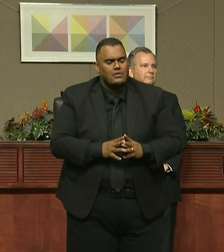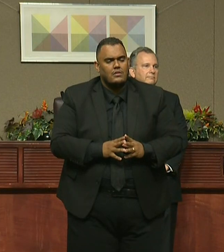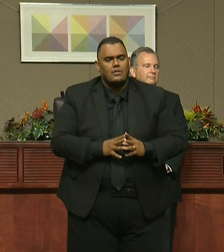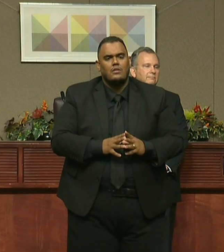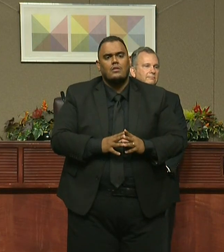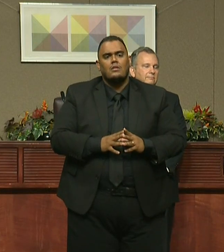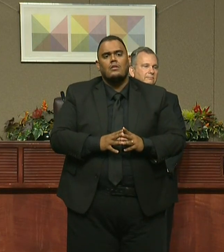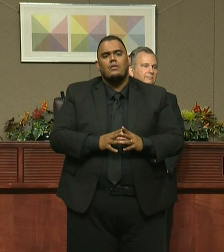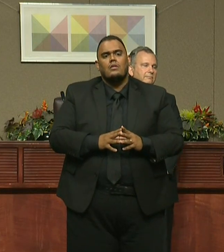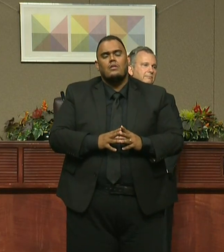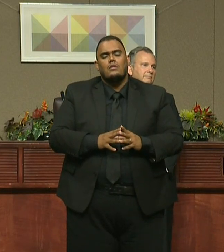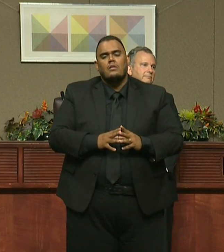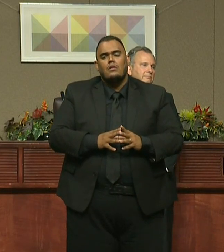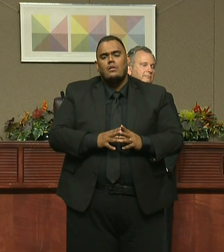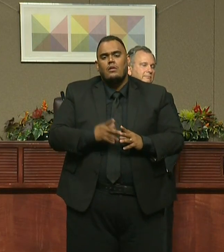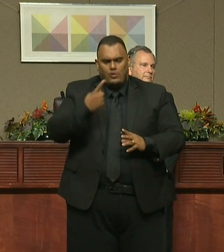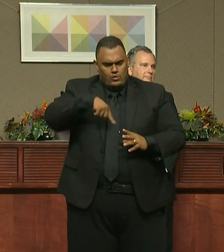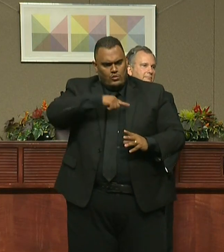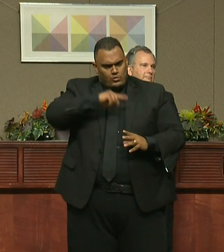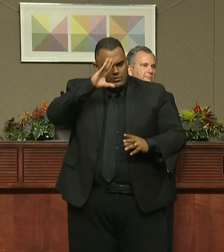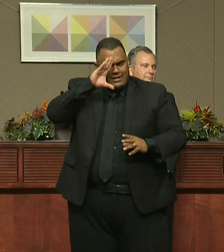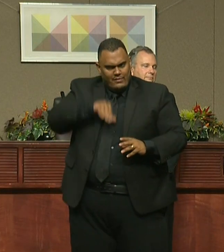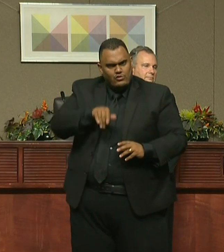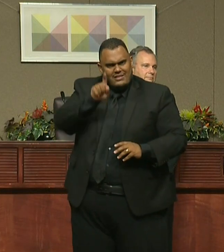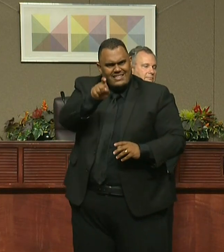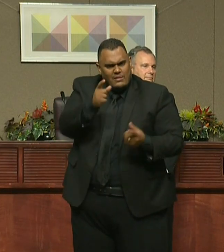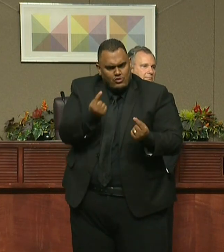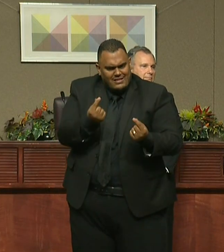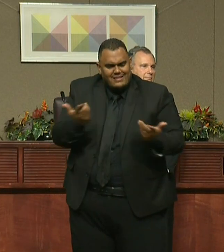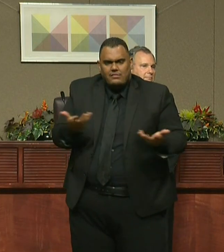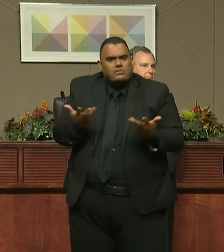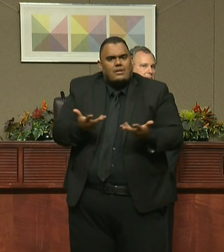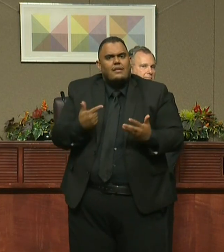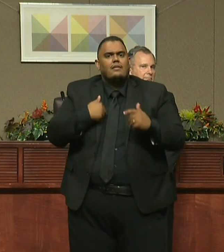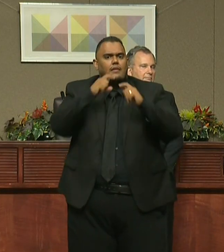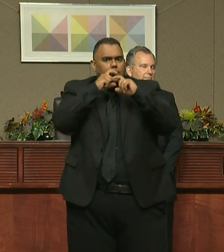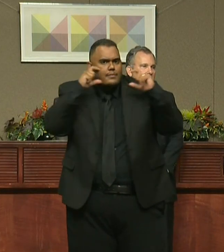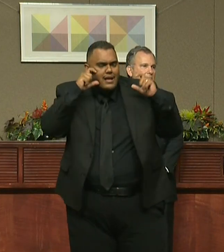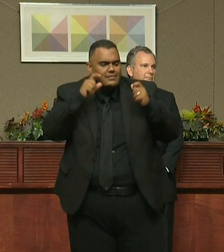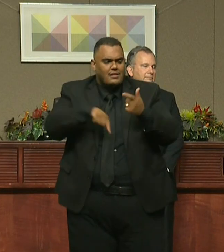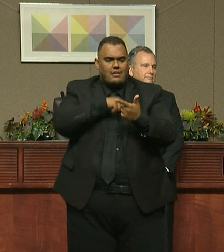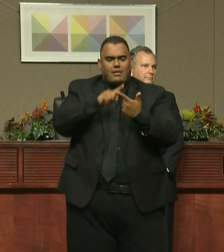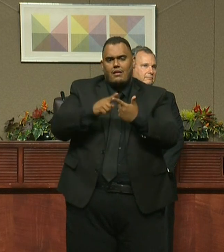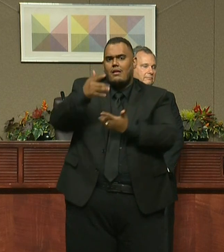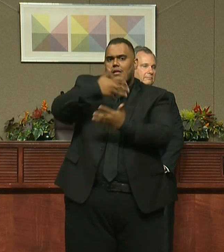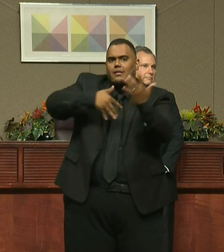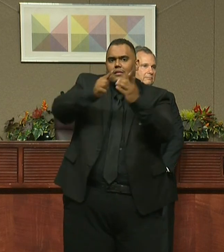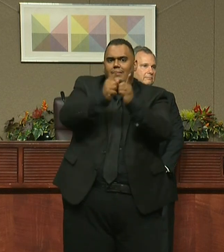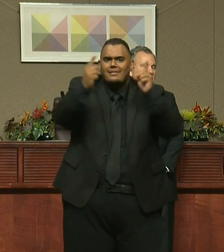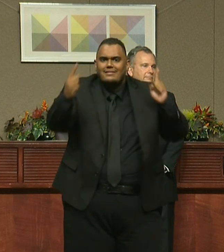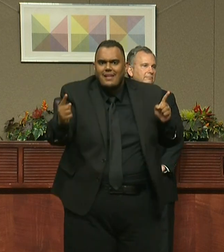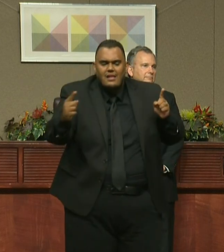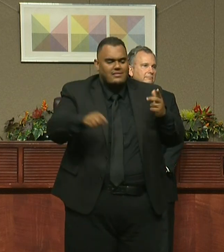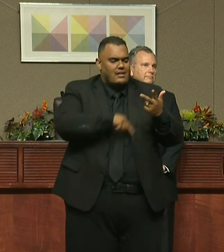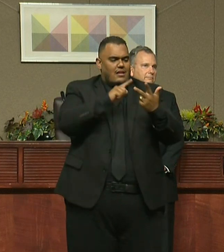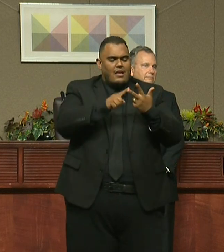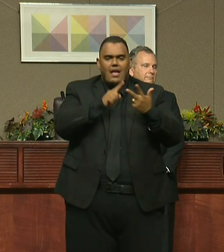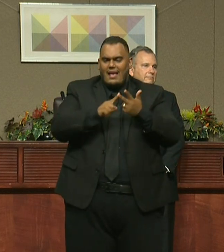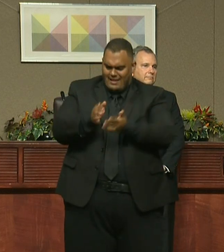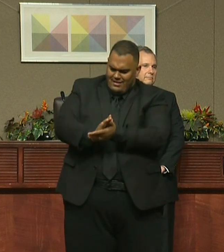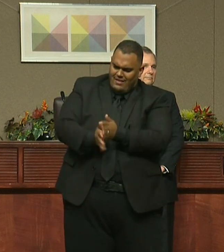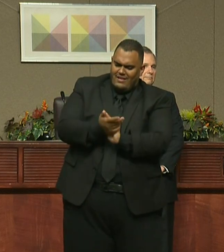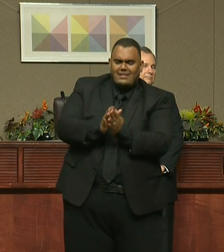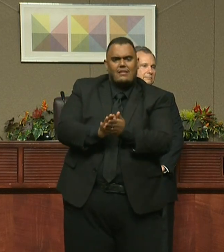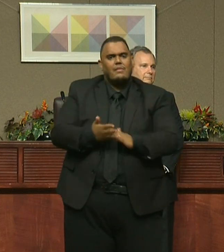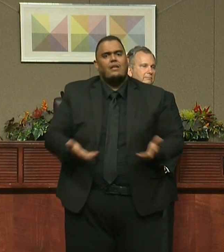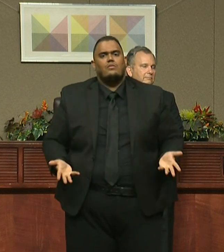Y lo sabemos qué es lo que hay que hacer. Hay que ponerse una máscara, hay que mantener distancia, hay que lavarse las manos. Y